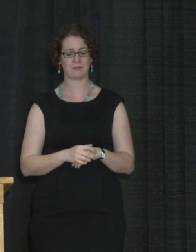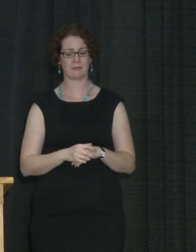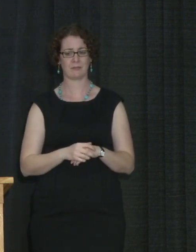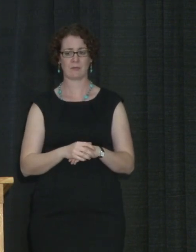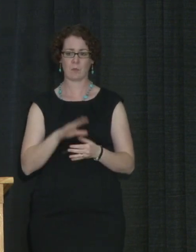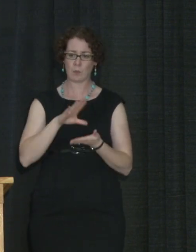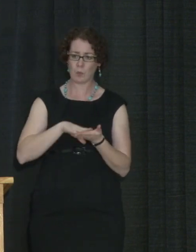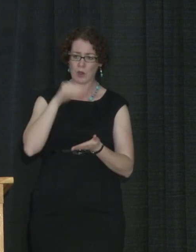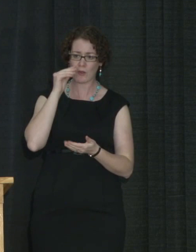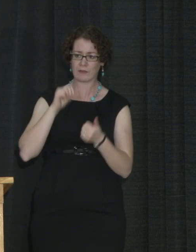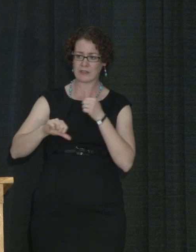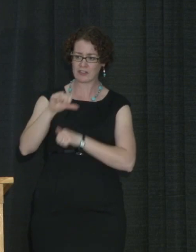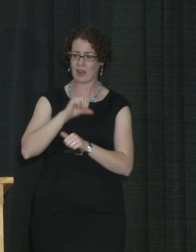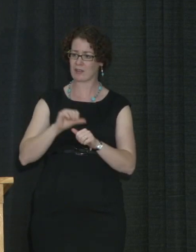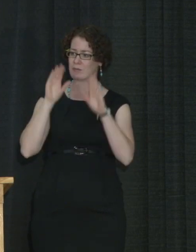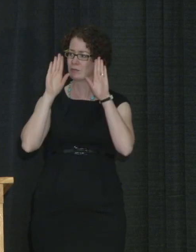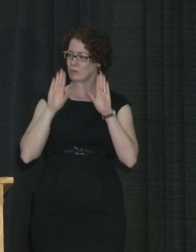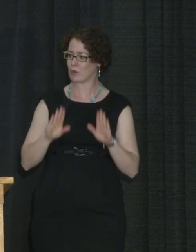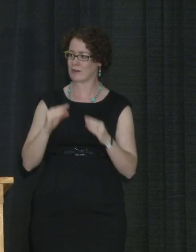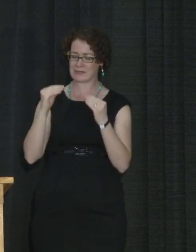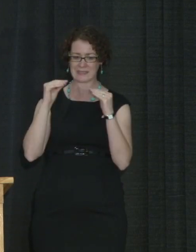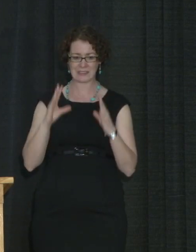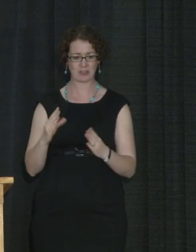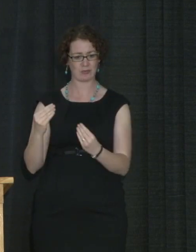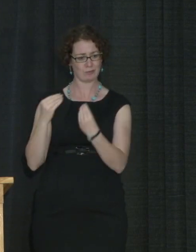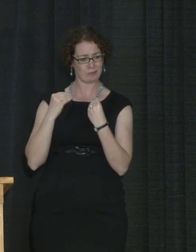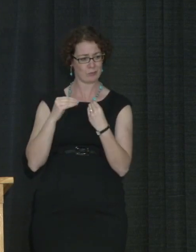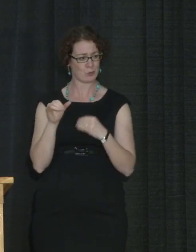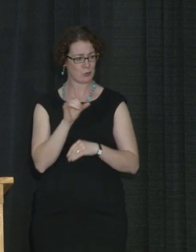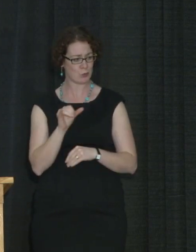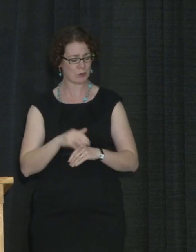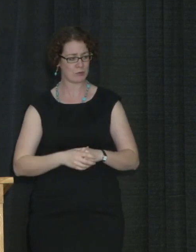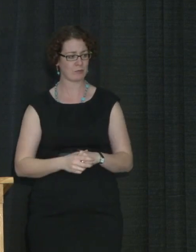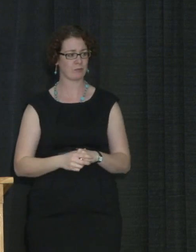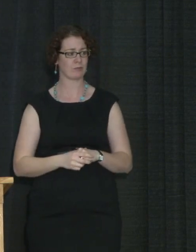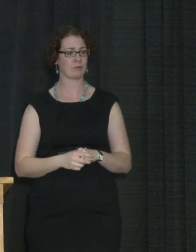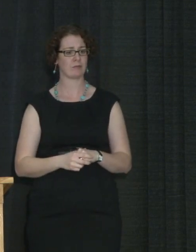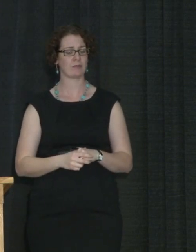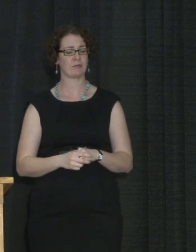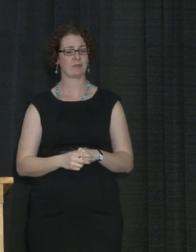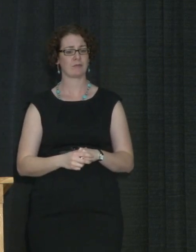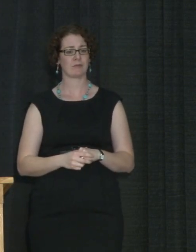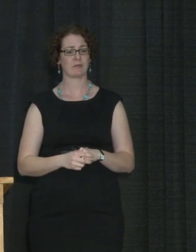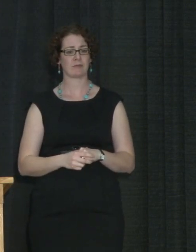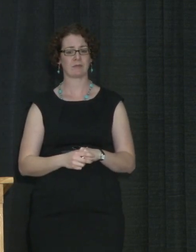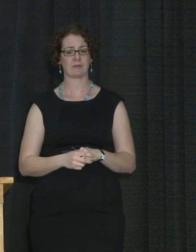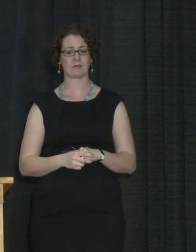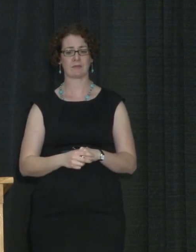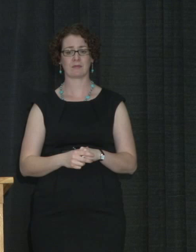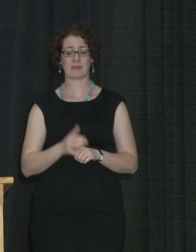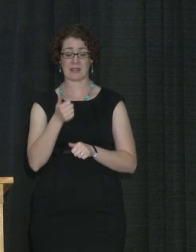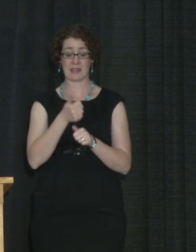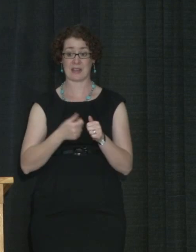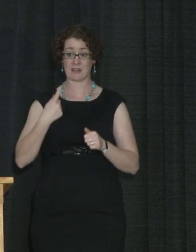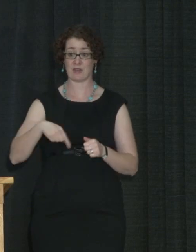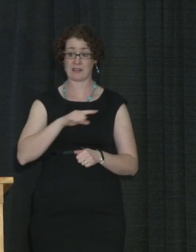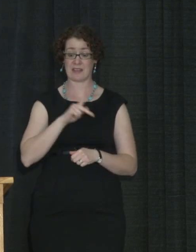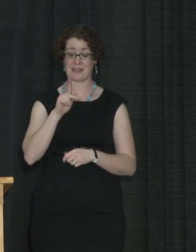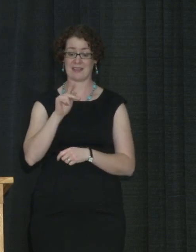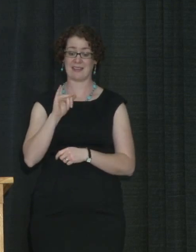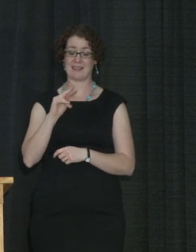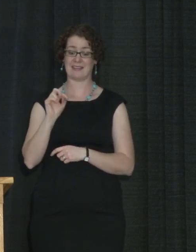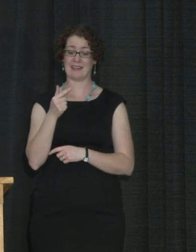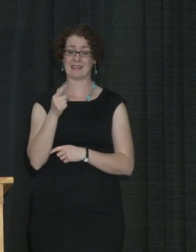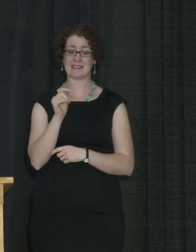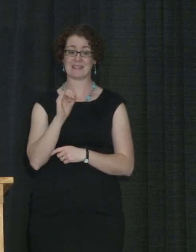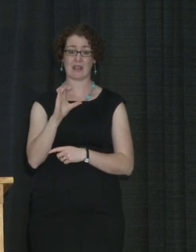from them as well as our wonderful teachers. And for each of us, Kingstec was our new